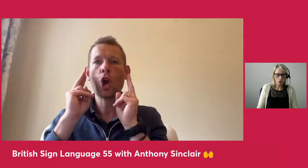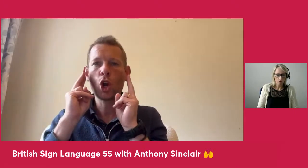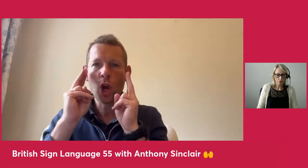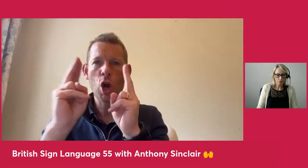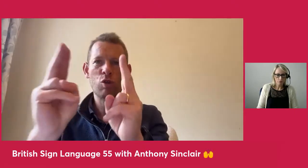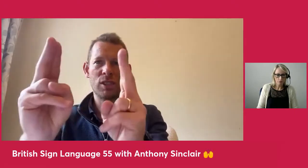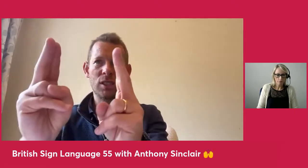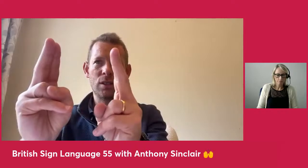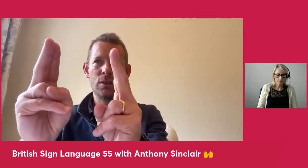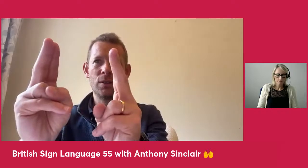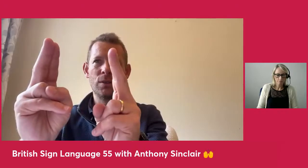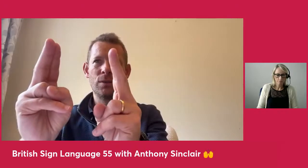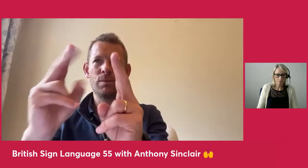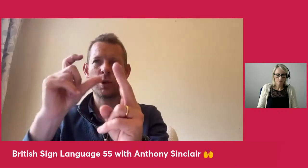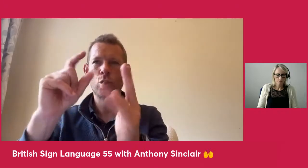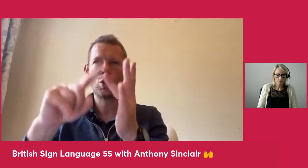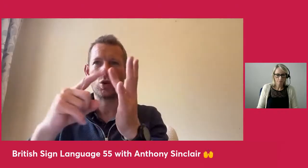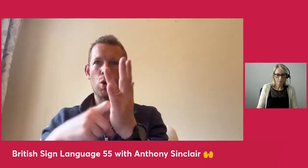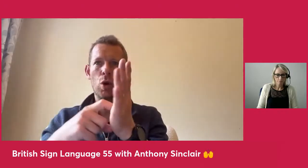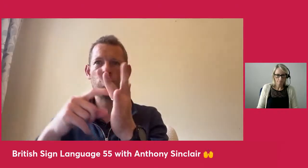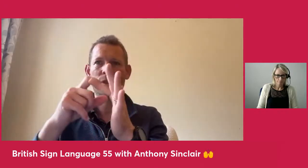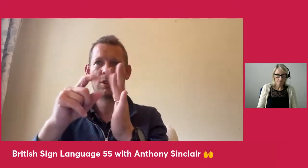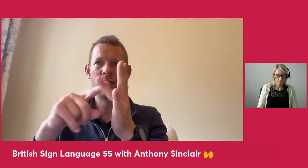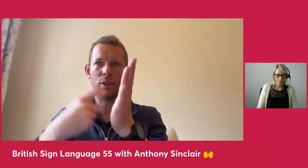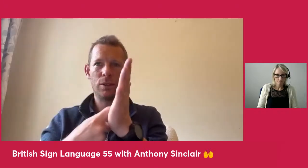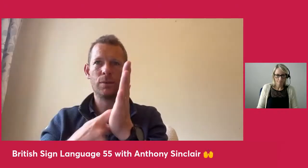hall or corridor.